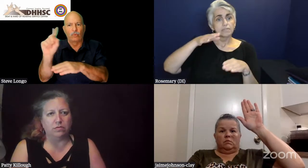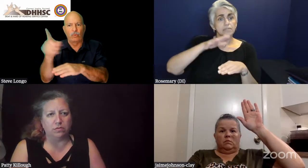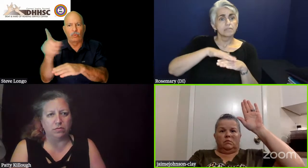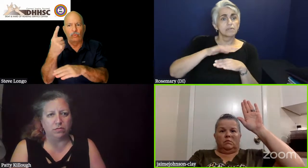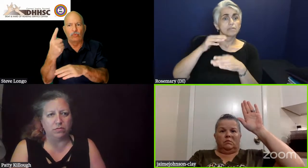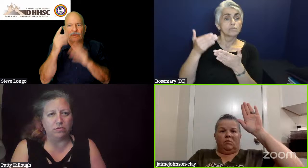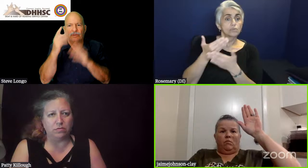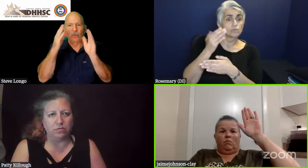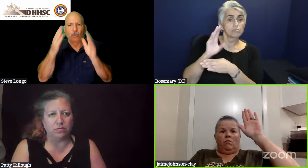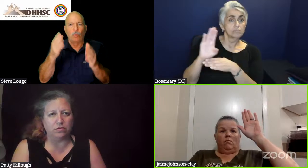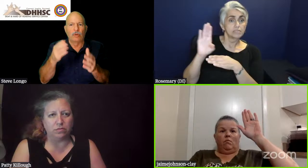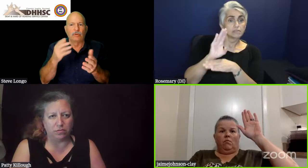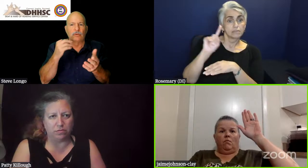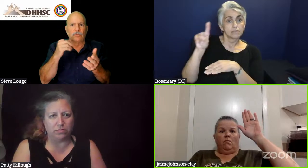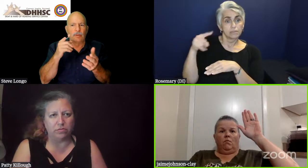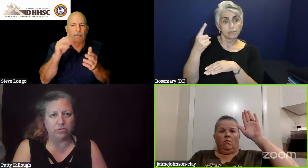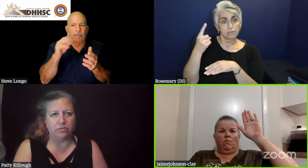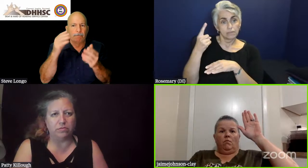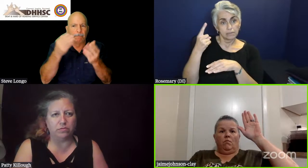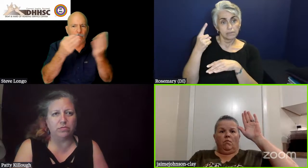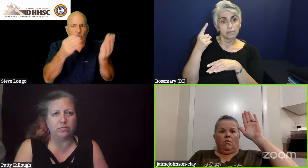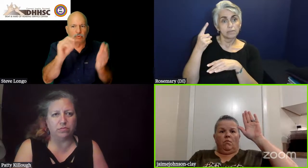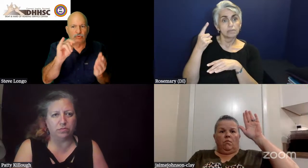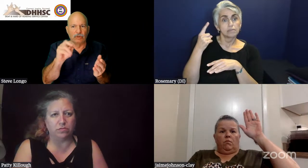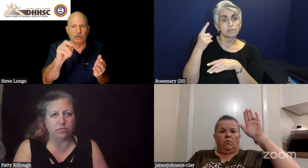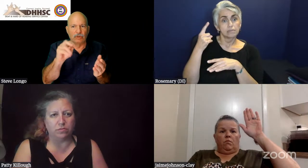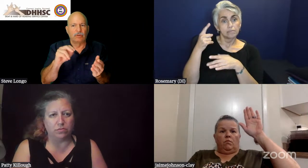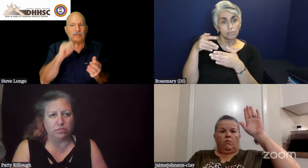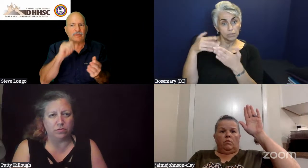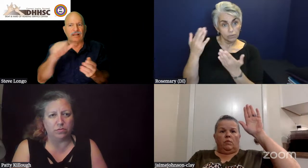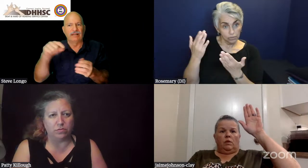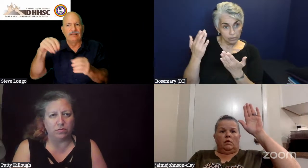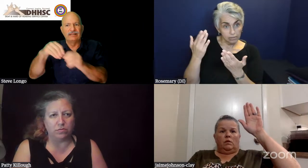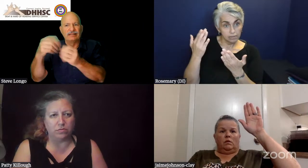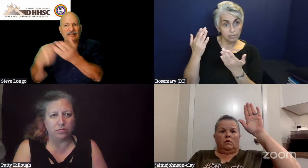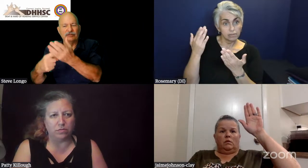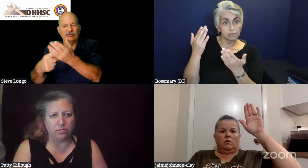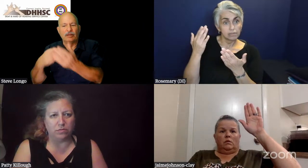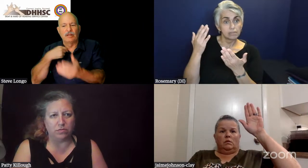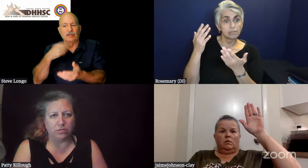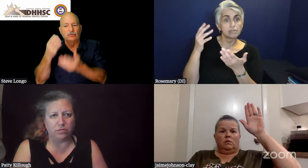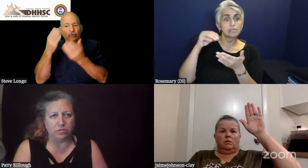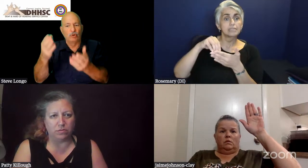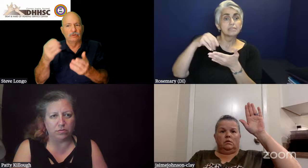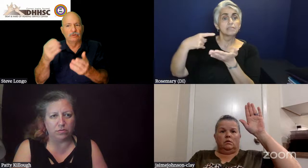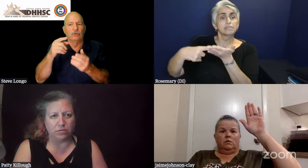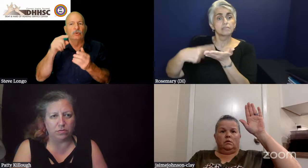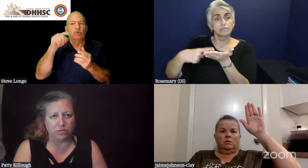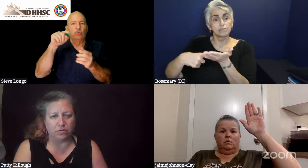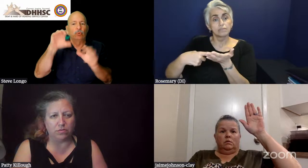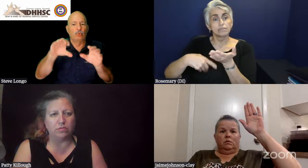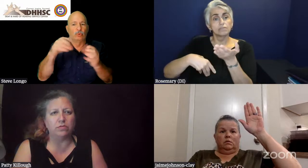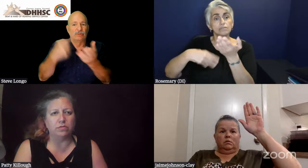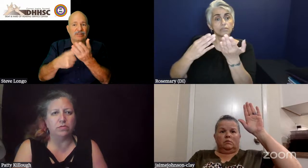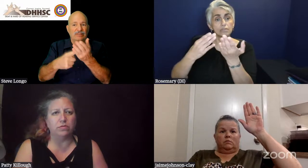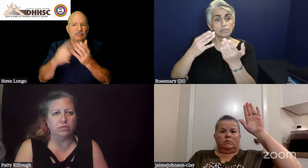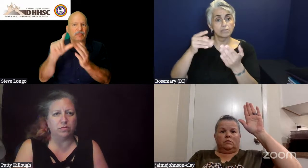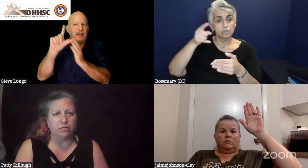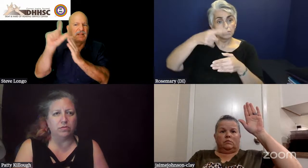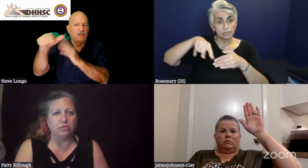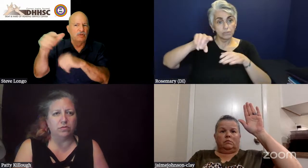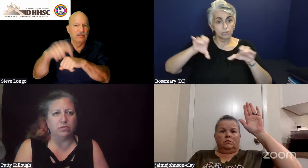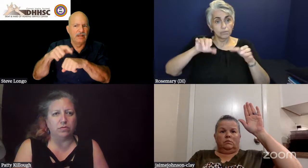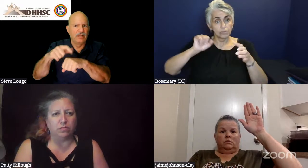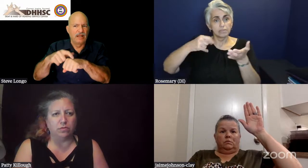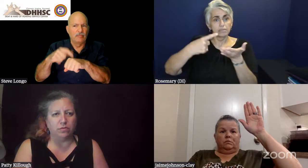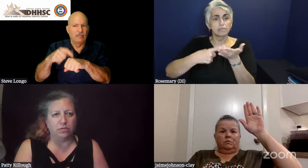Steve is saying, I think we can't talk about this at length because we're focused on new business. So in